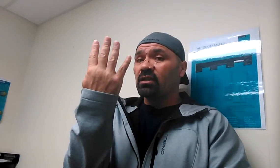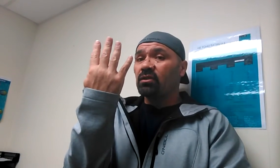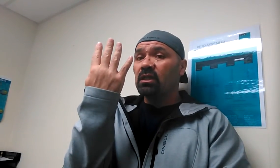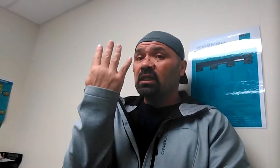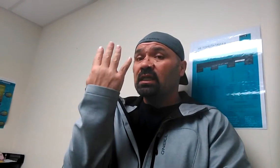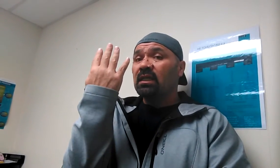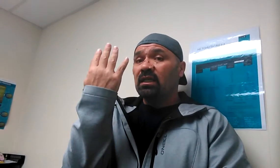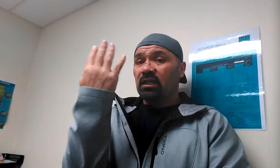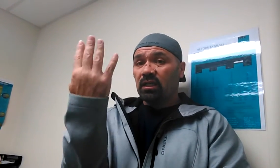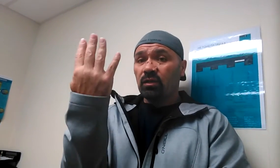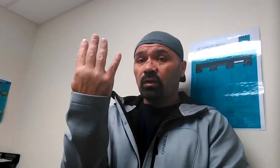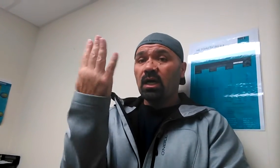you. Iwa